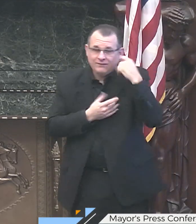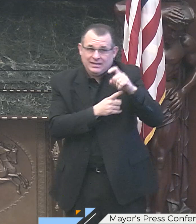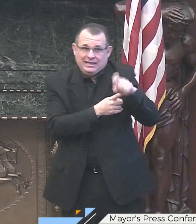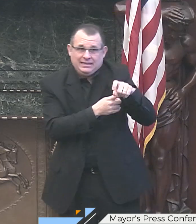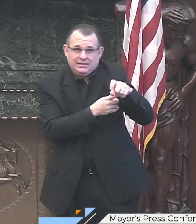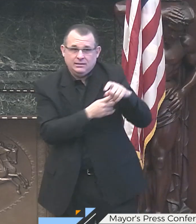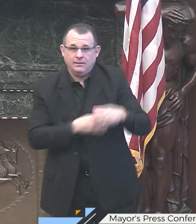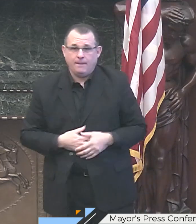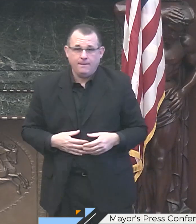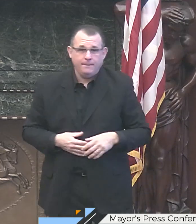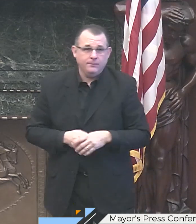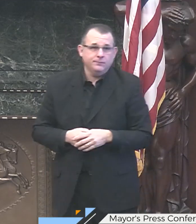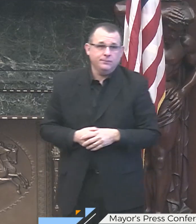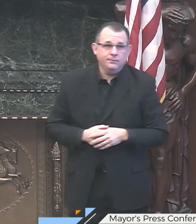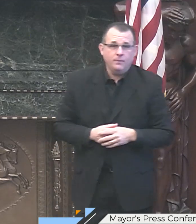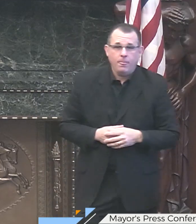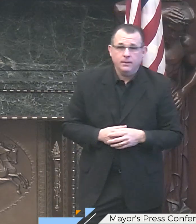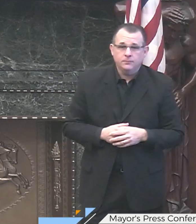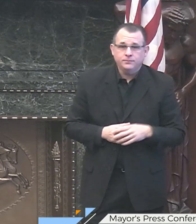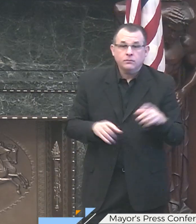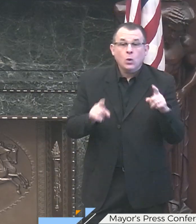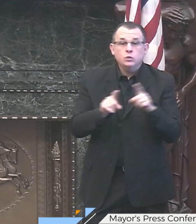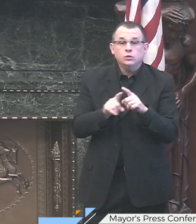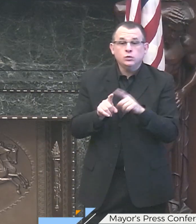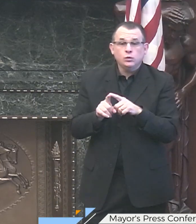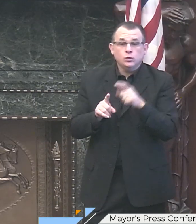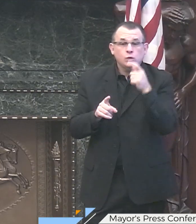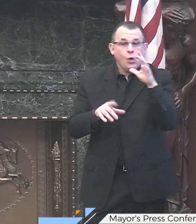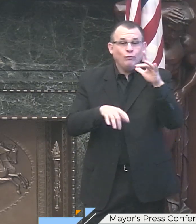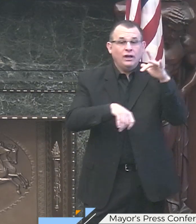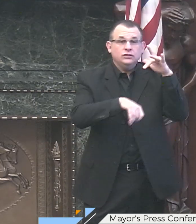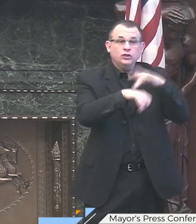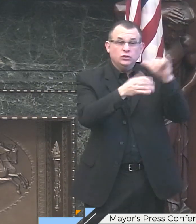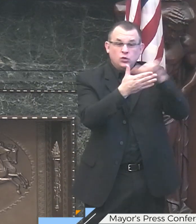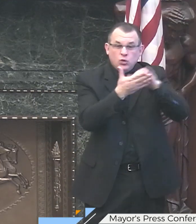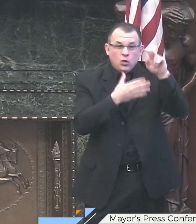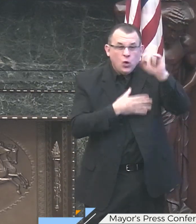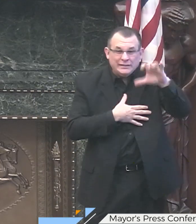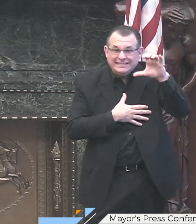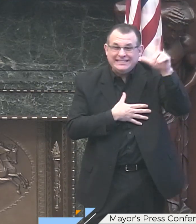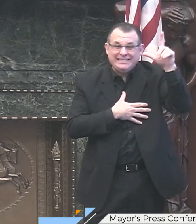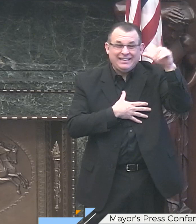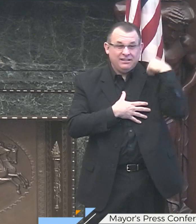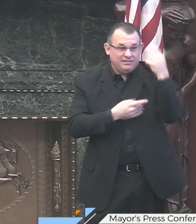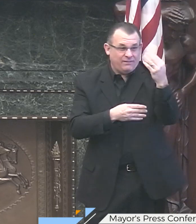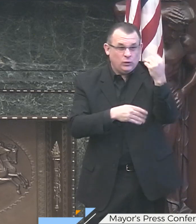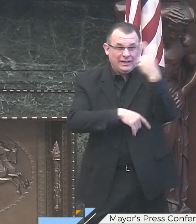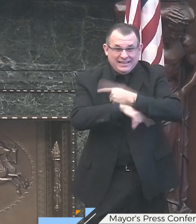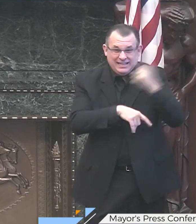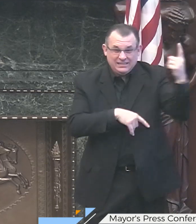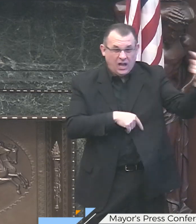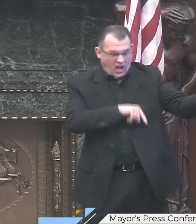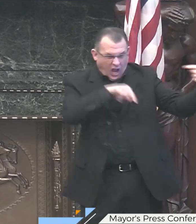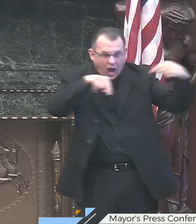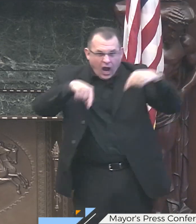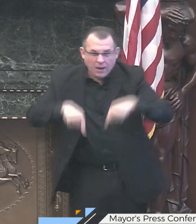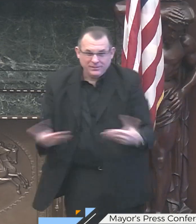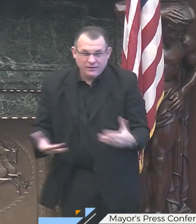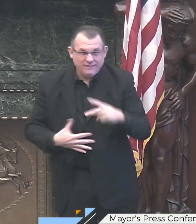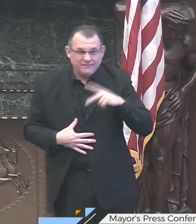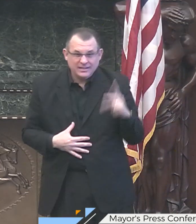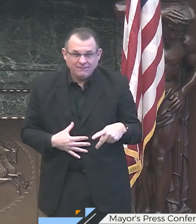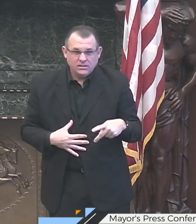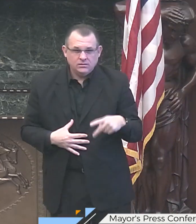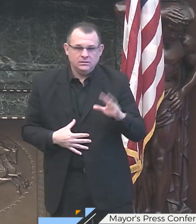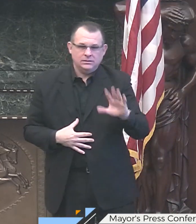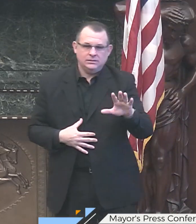I also want to remind people that those who have been in New York City in the previous 14 days, when they come to Philadelphia, we want you to be particularly vigilant